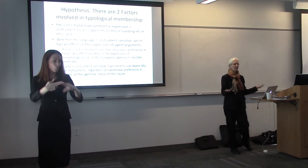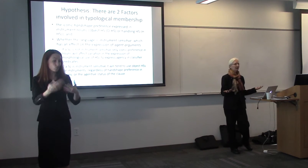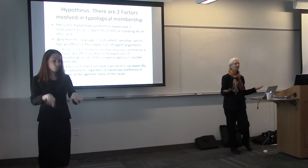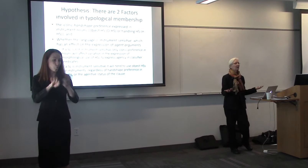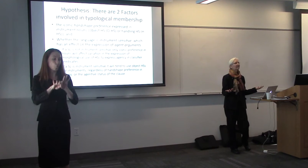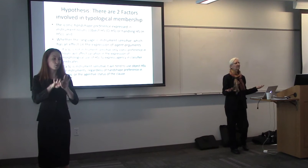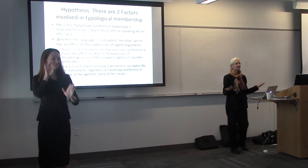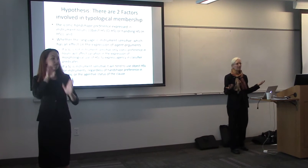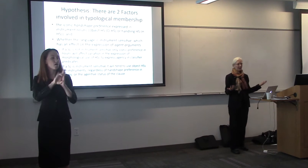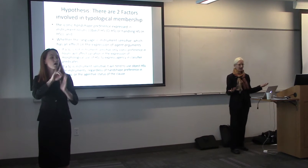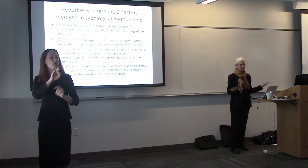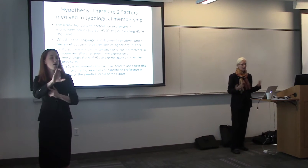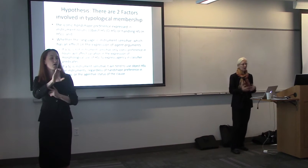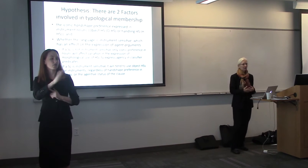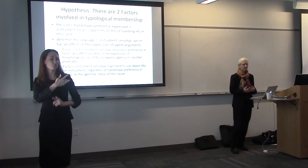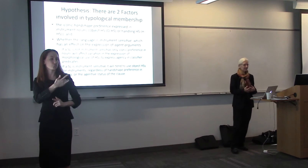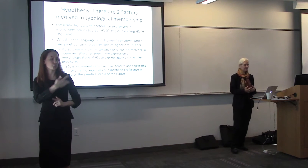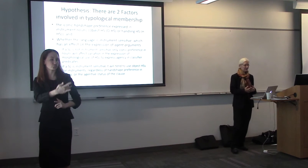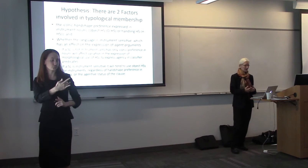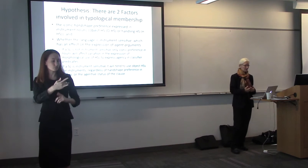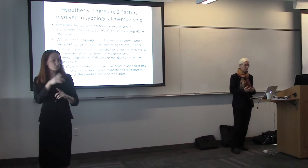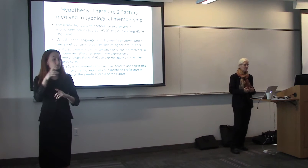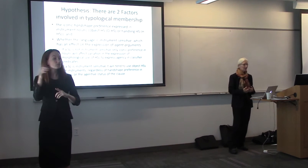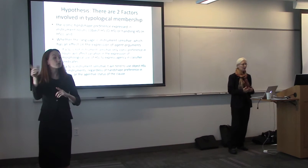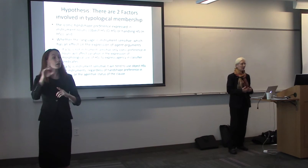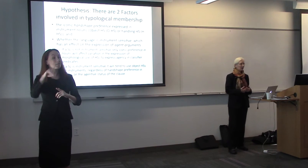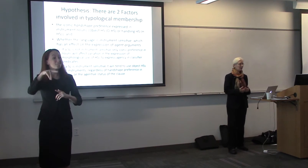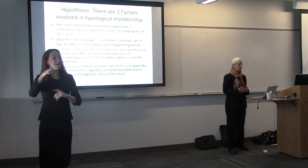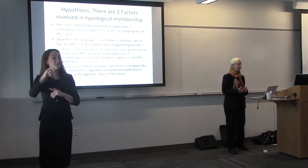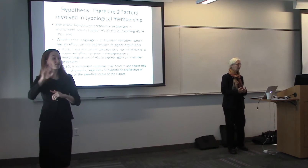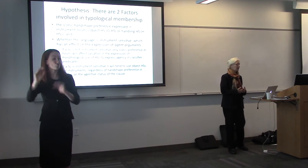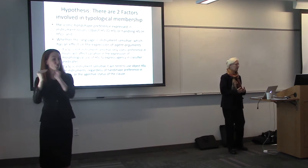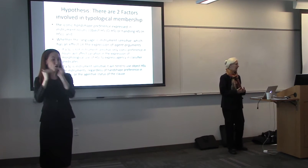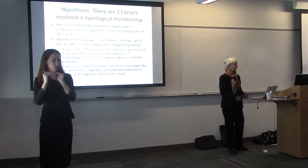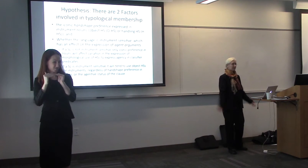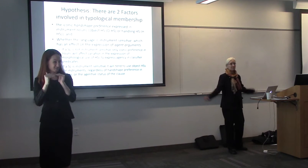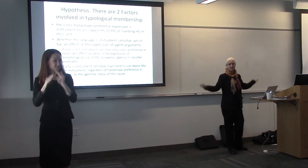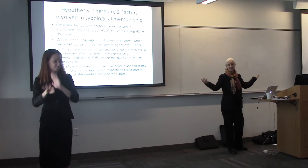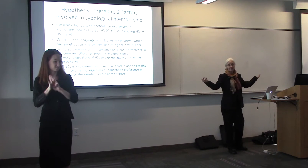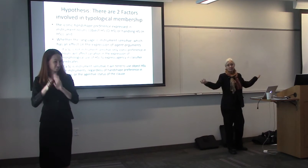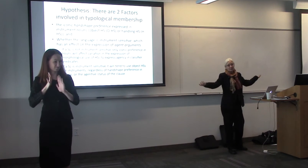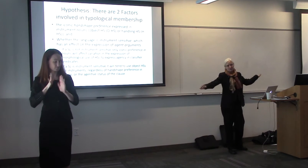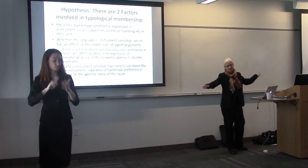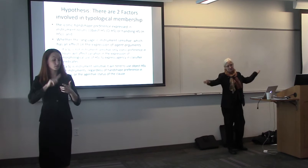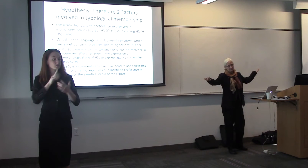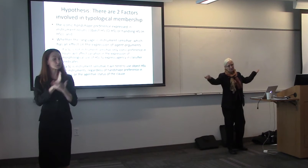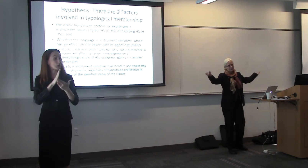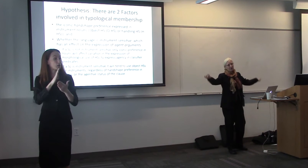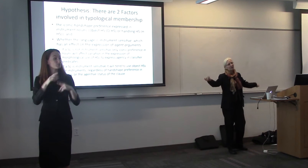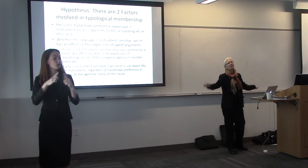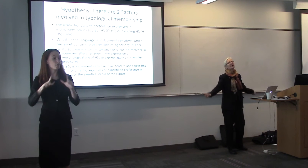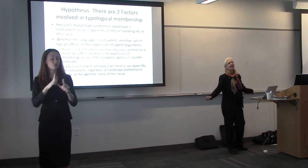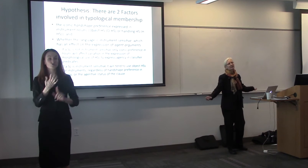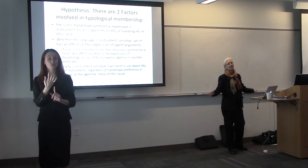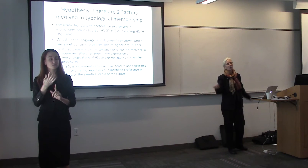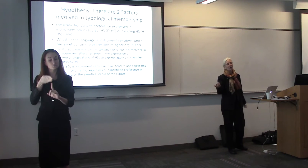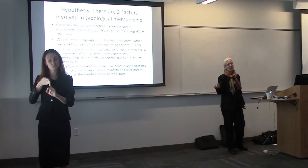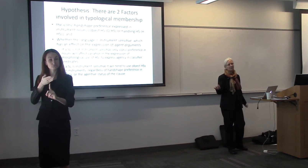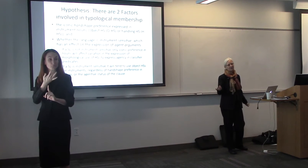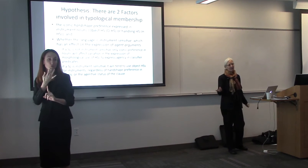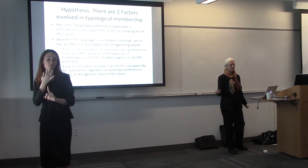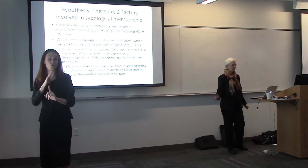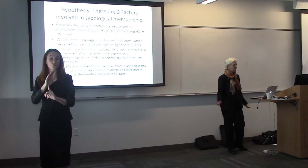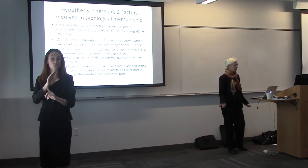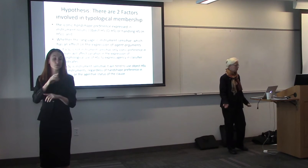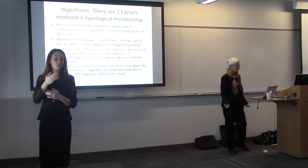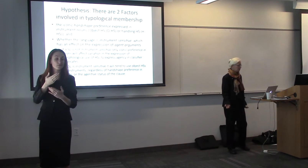important iconic preference that Padden and colleagues had found, that some sign languages just prefer handling or